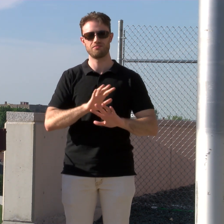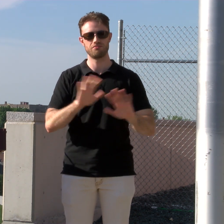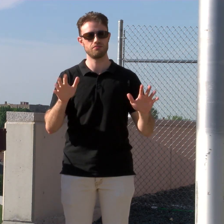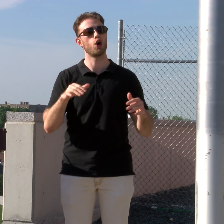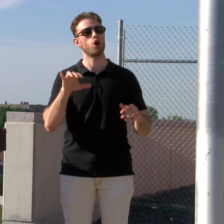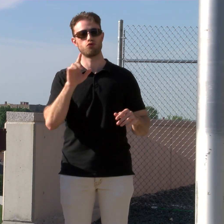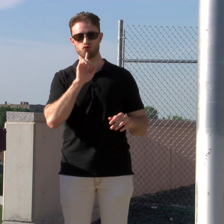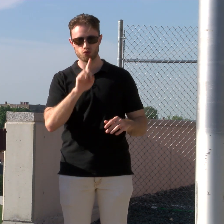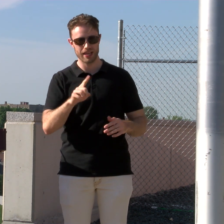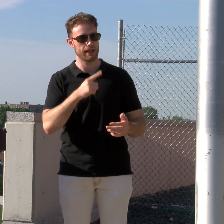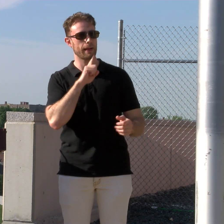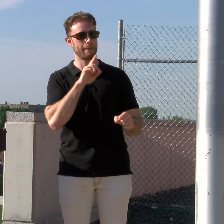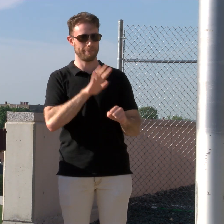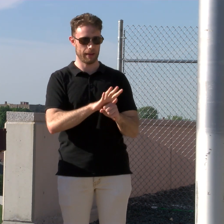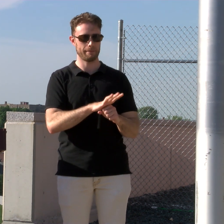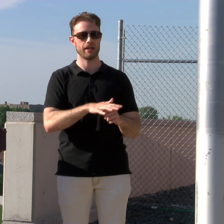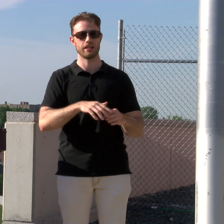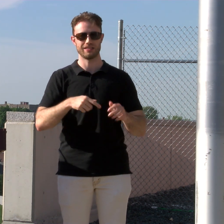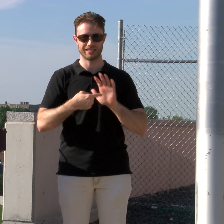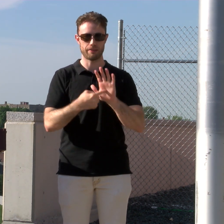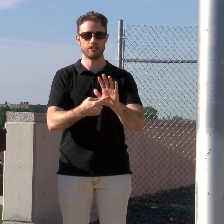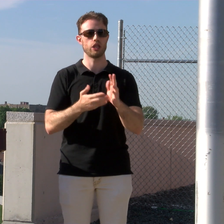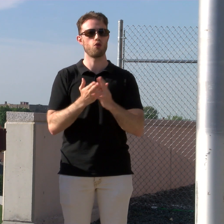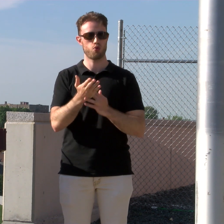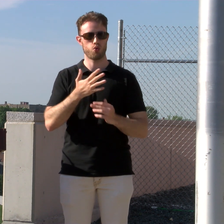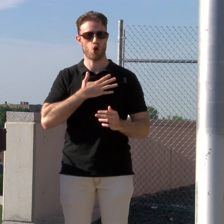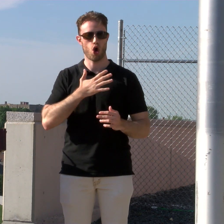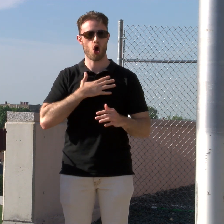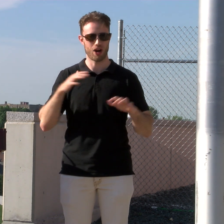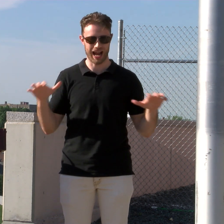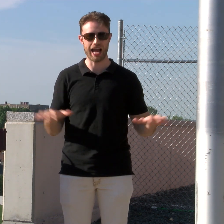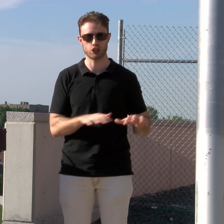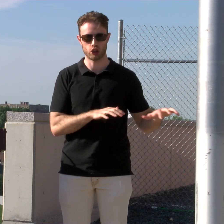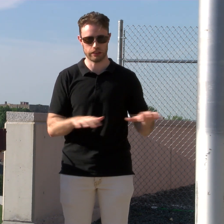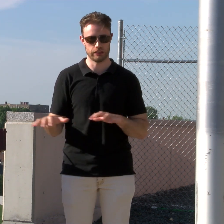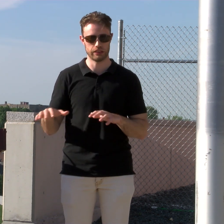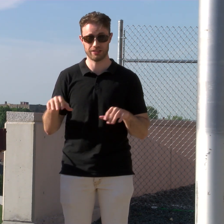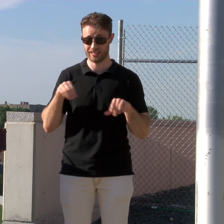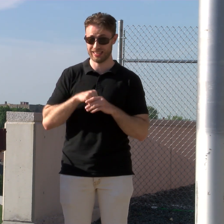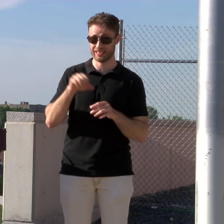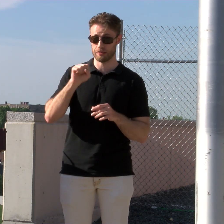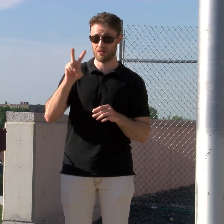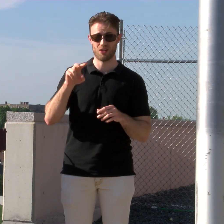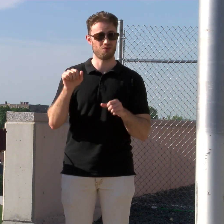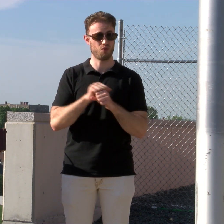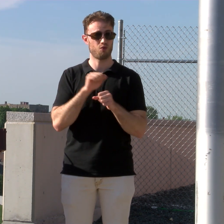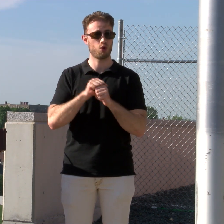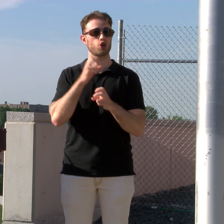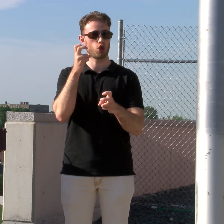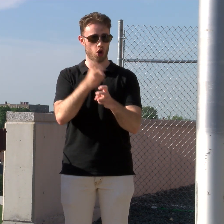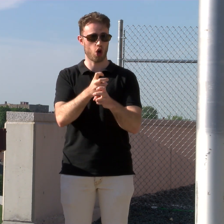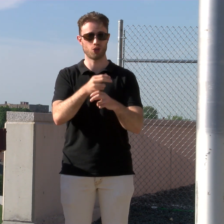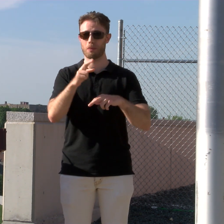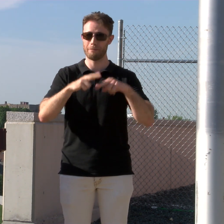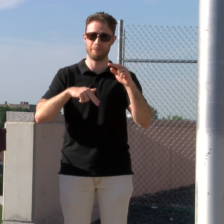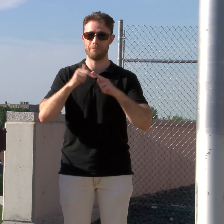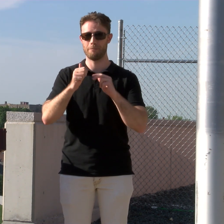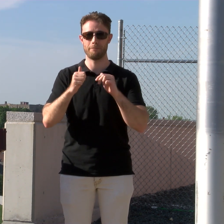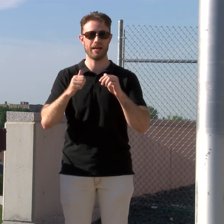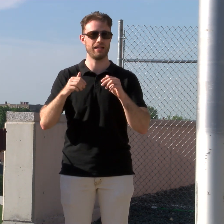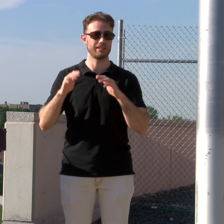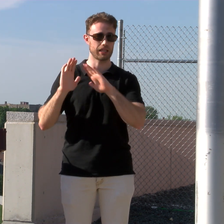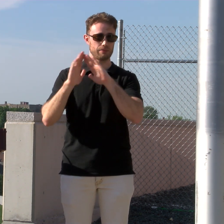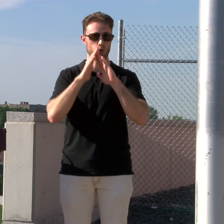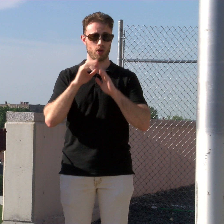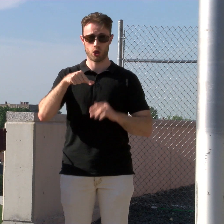tangible commitment demonstrated through our actions. In Somerville, we have worked hard to build a community where